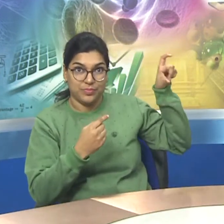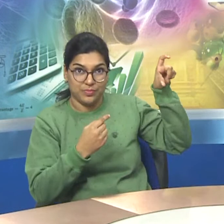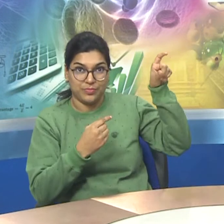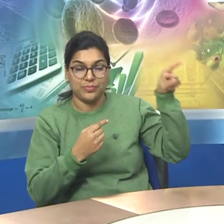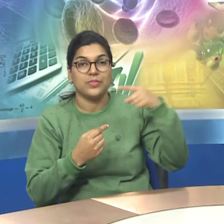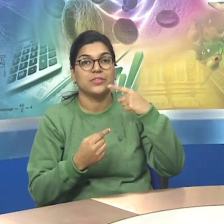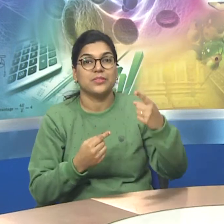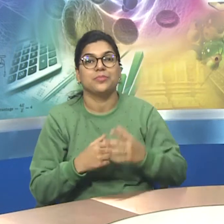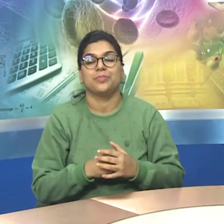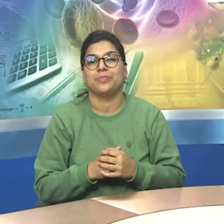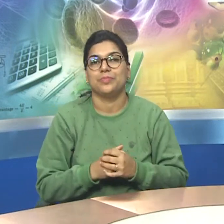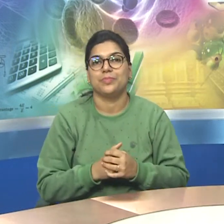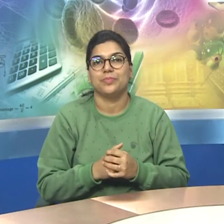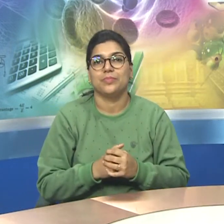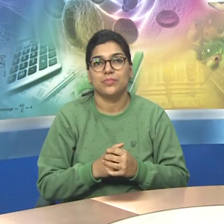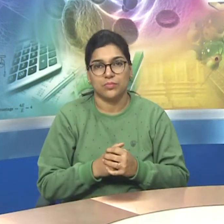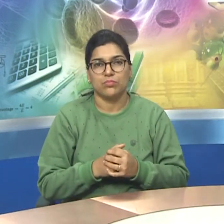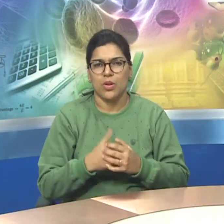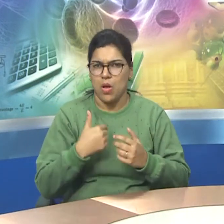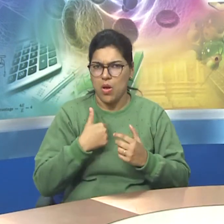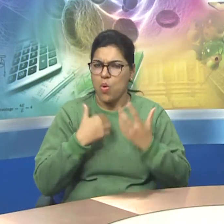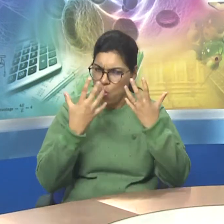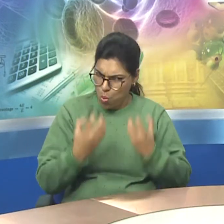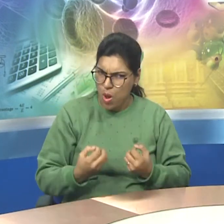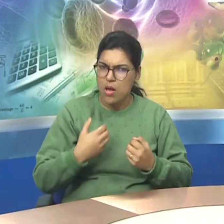You can see the example on screen.